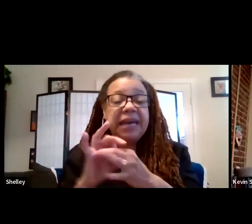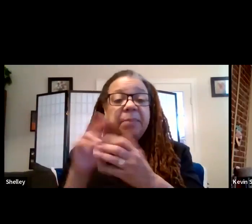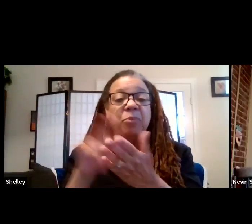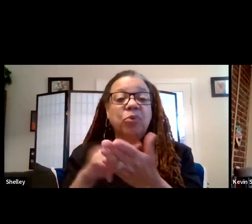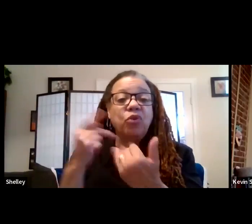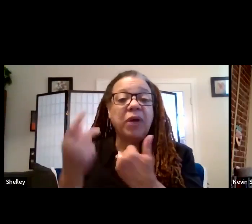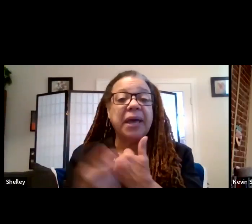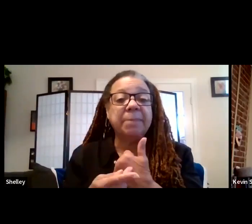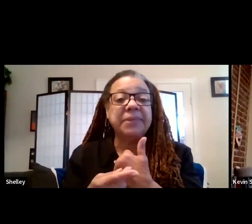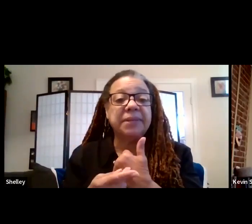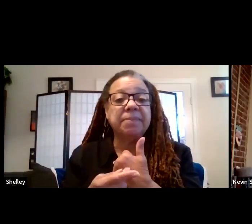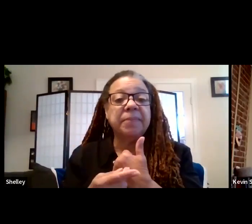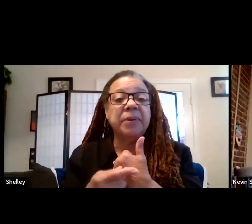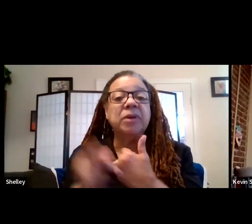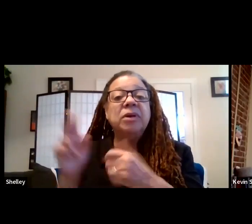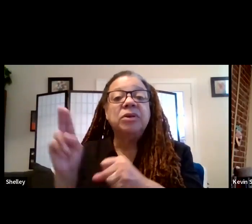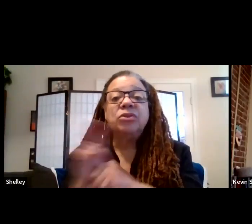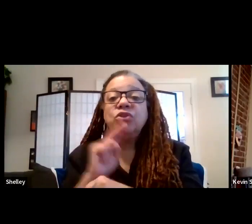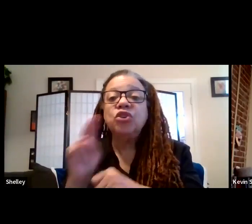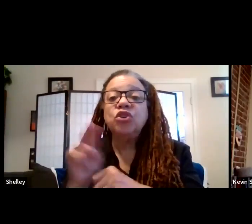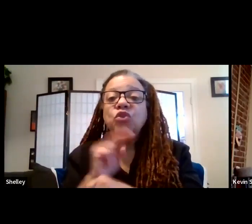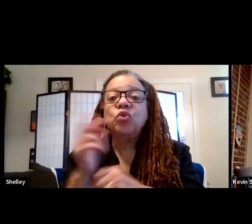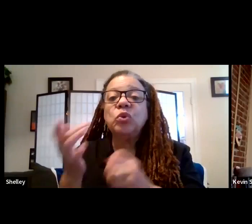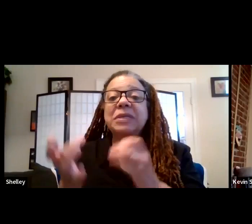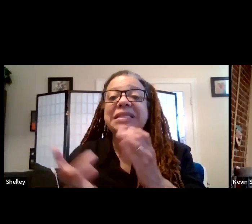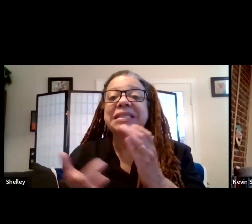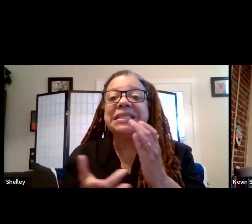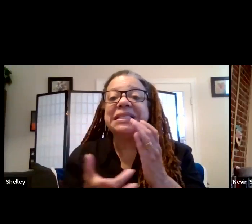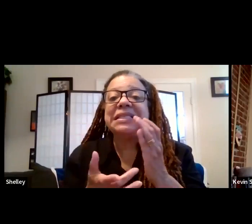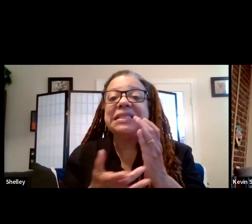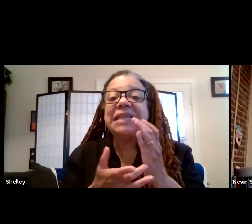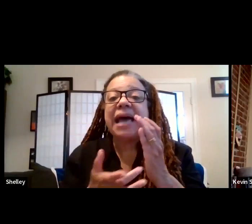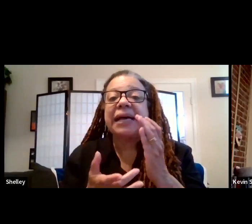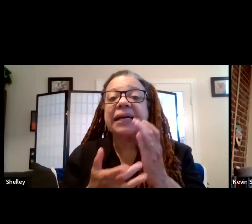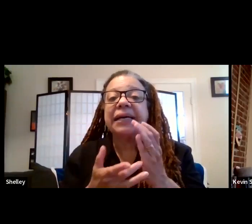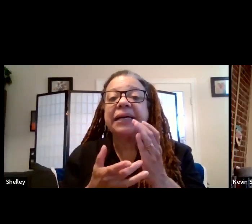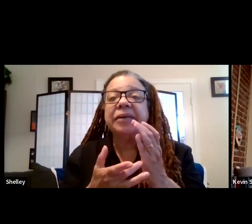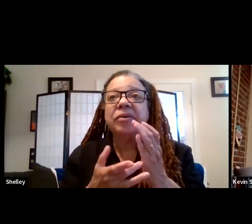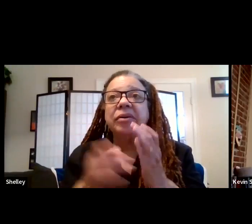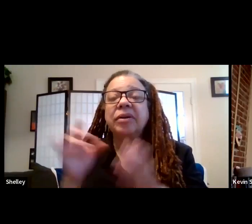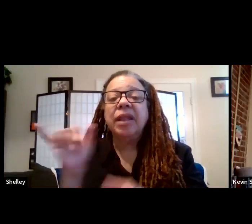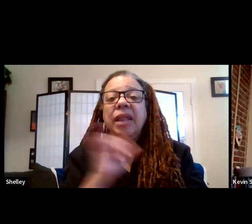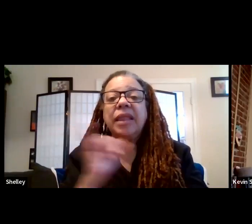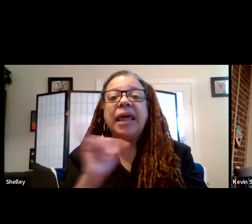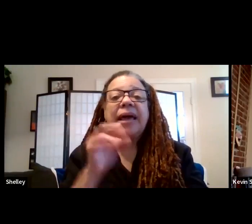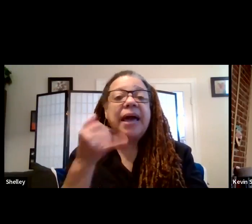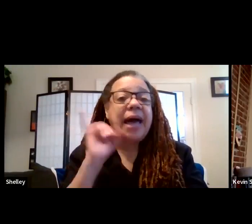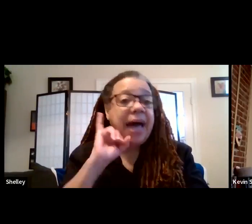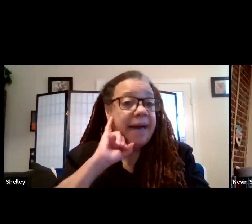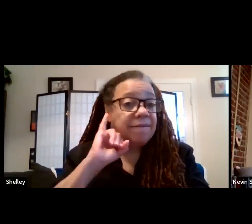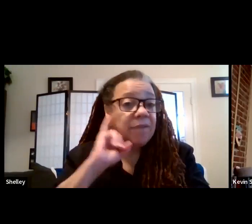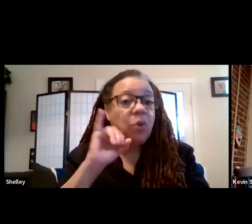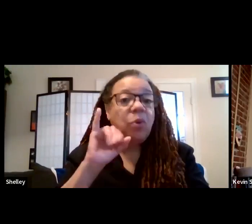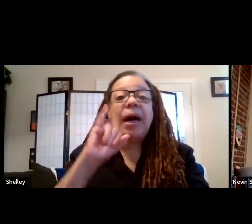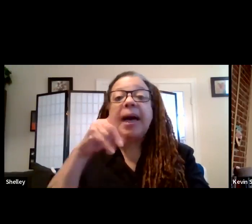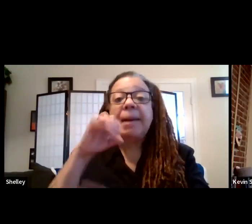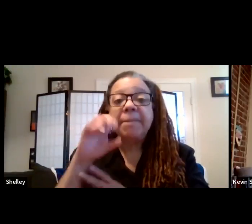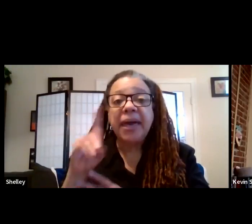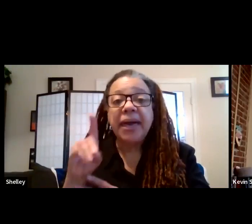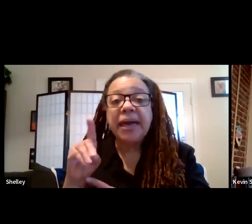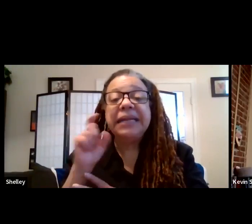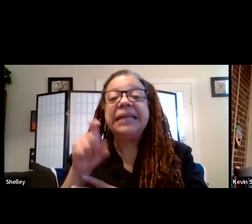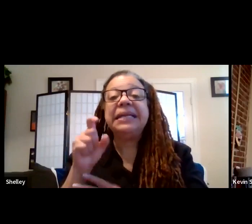to use tech like, I think it's a typo, to use tech like iPhone, iPads, etc. that need wireless